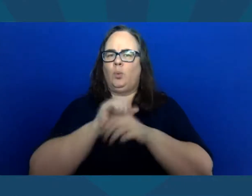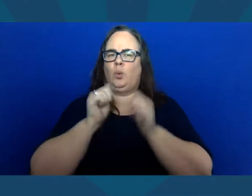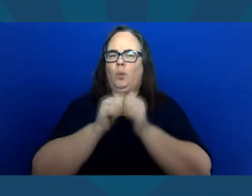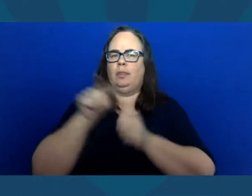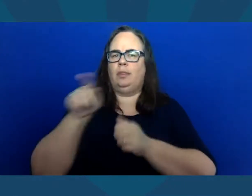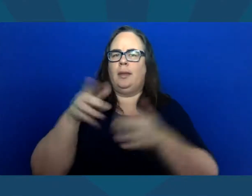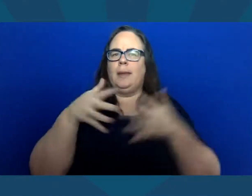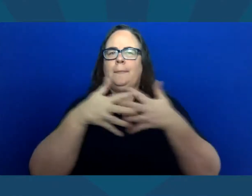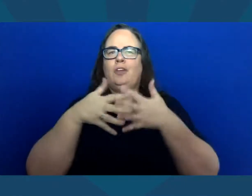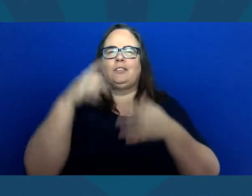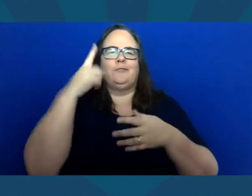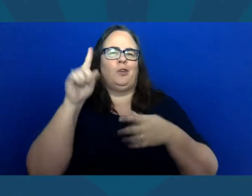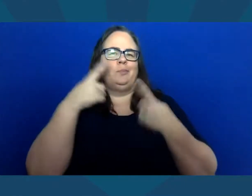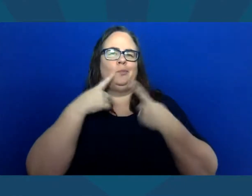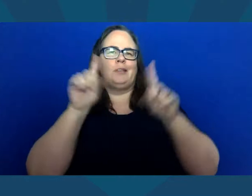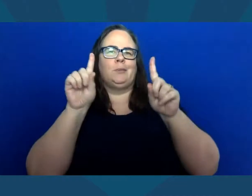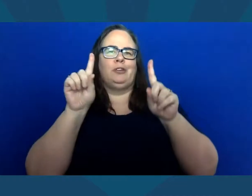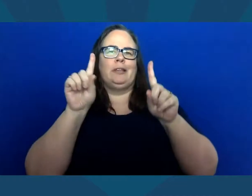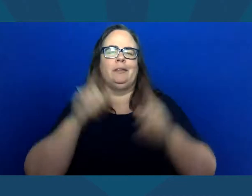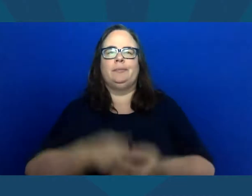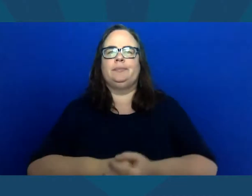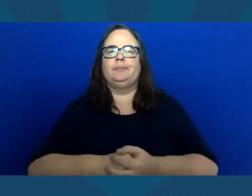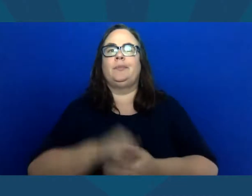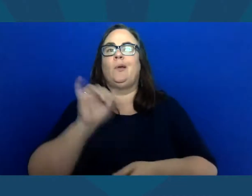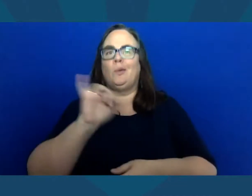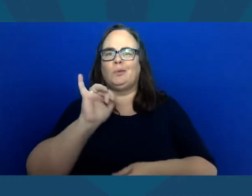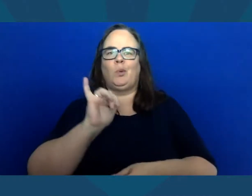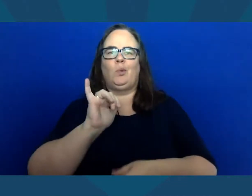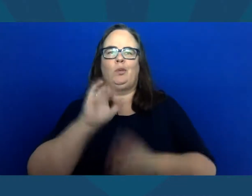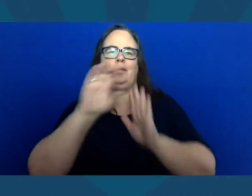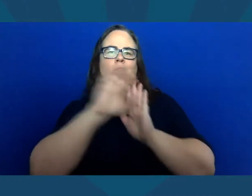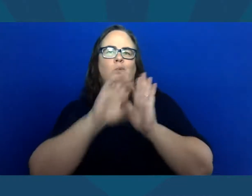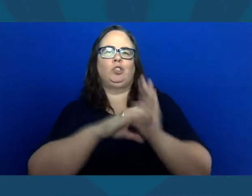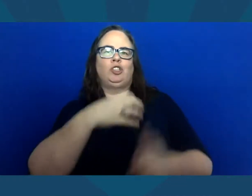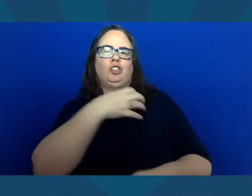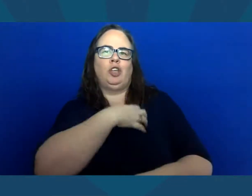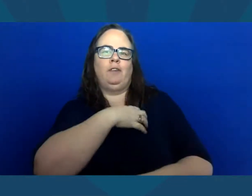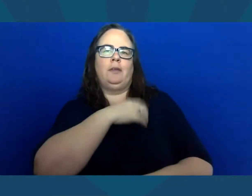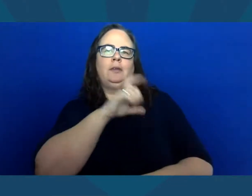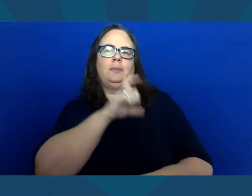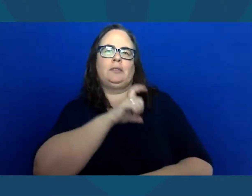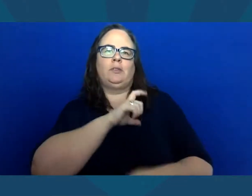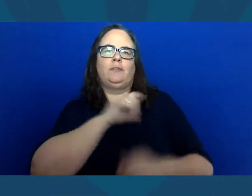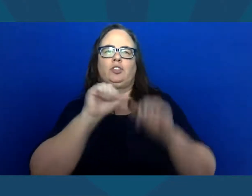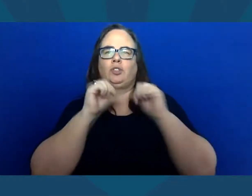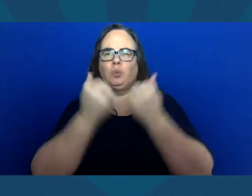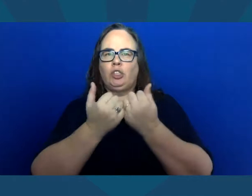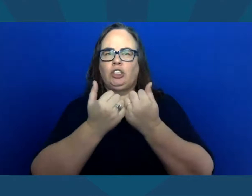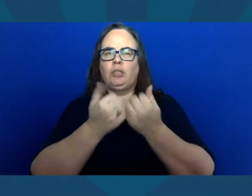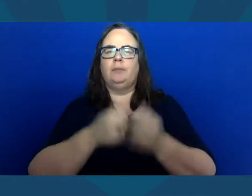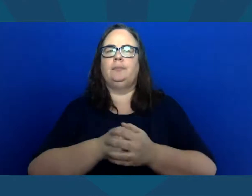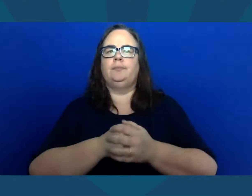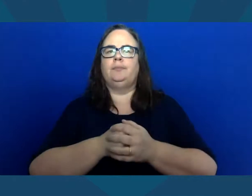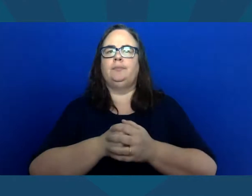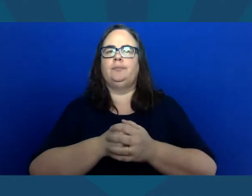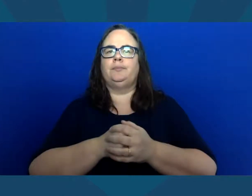and also work with Americans for Prosperity and the Constitutional Sheriffs and Peace